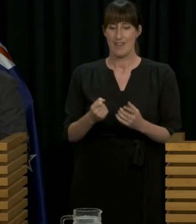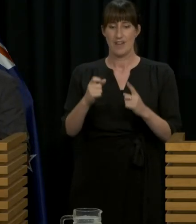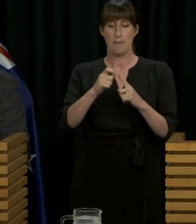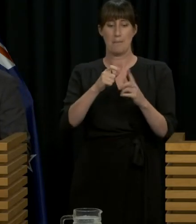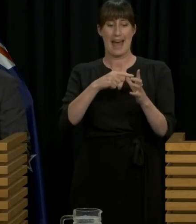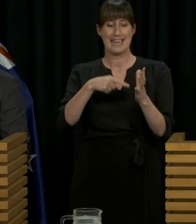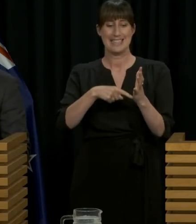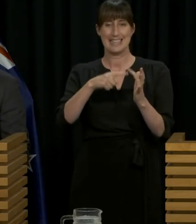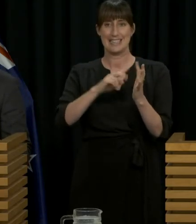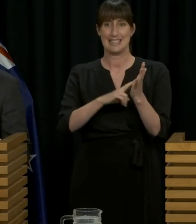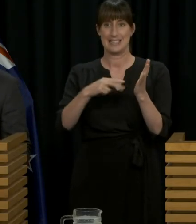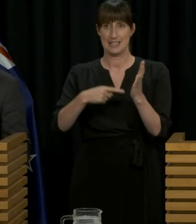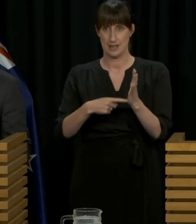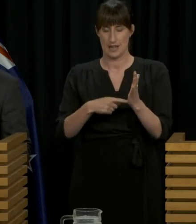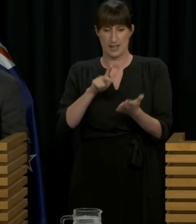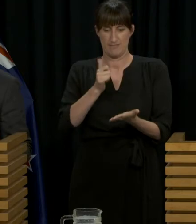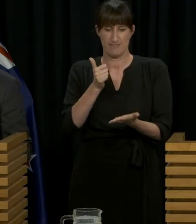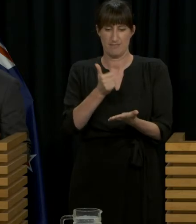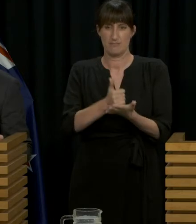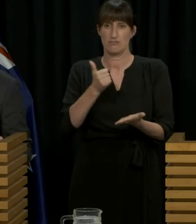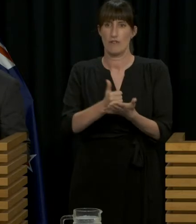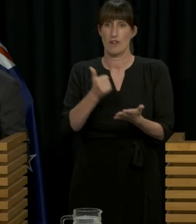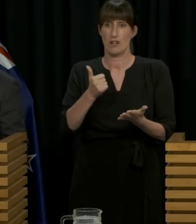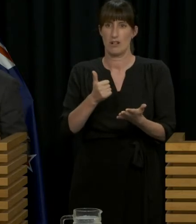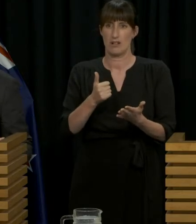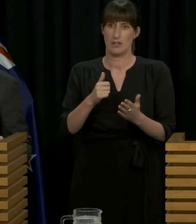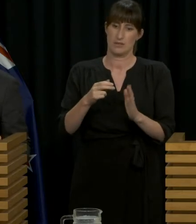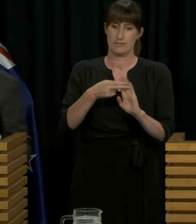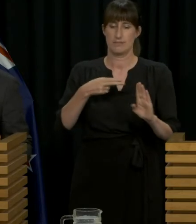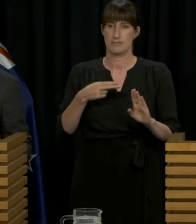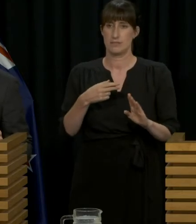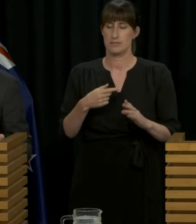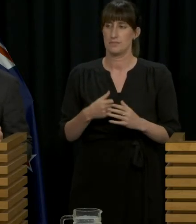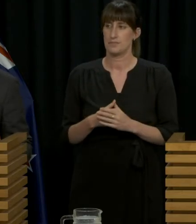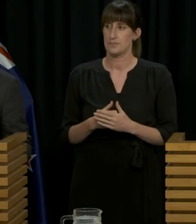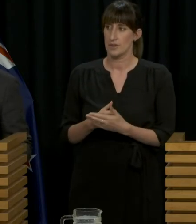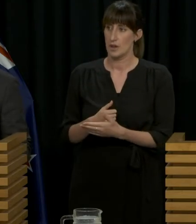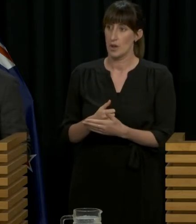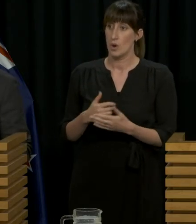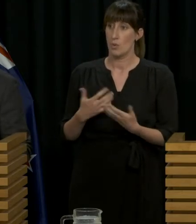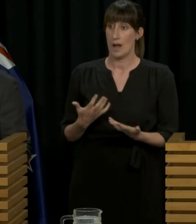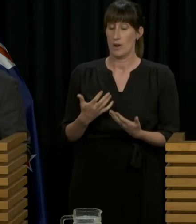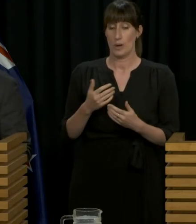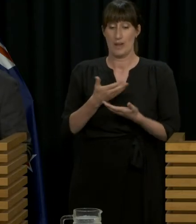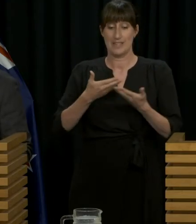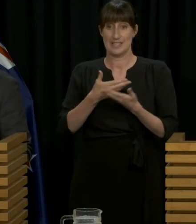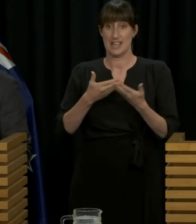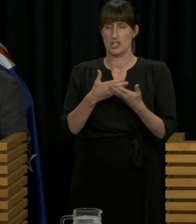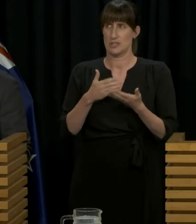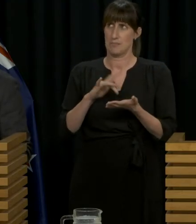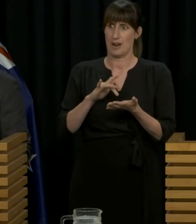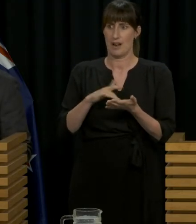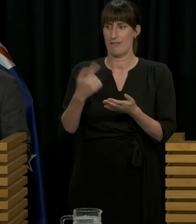limited. That's from discussions that I haven't discussed that recently, but that is from discussions that we were having sort of towards the middle of last year that I was involved